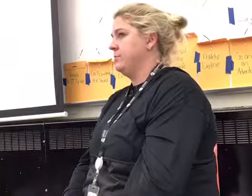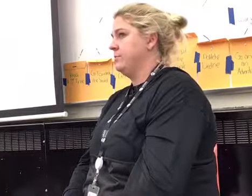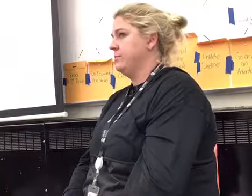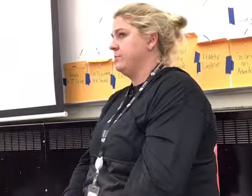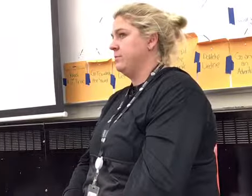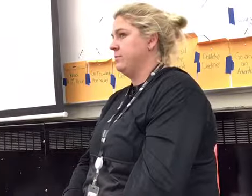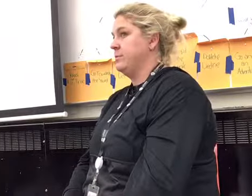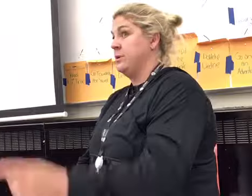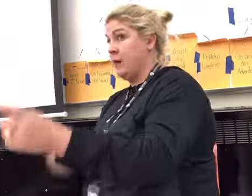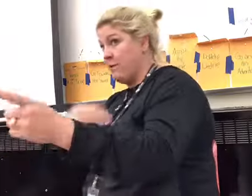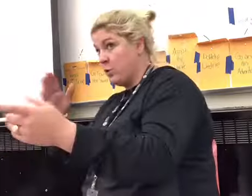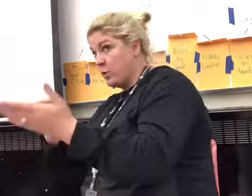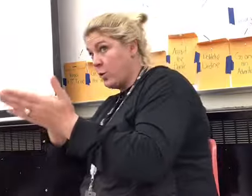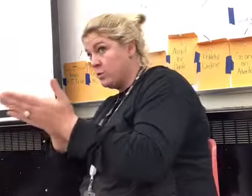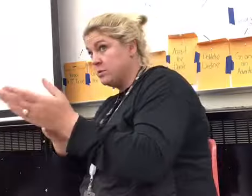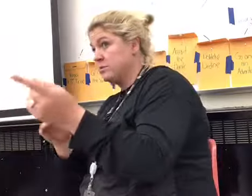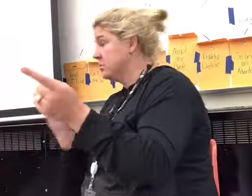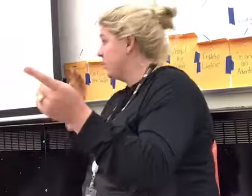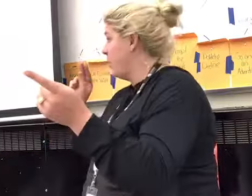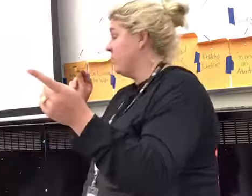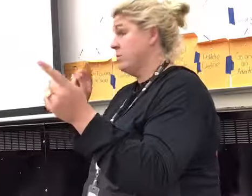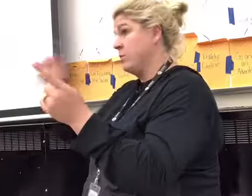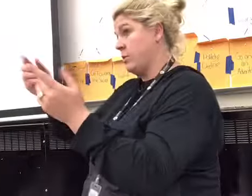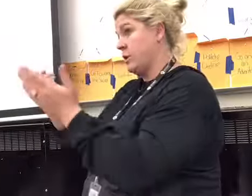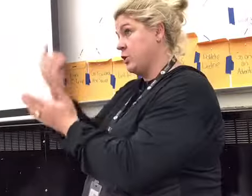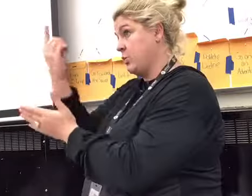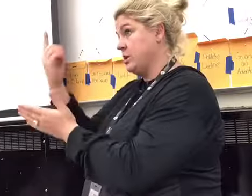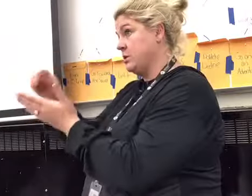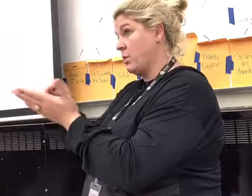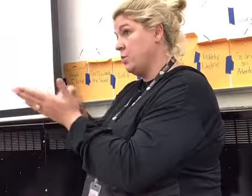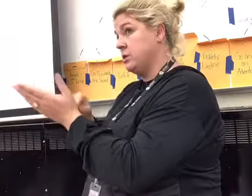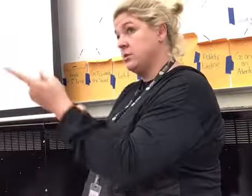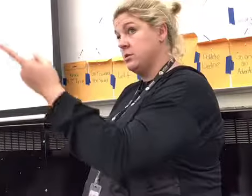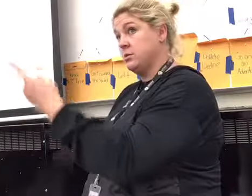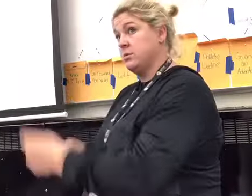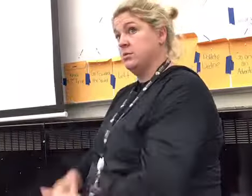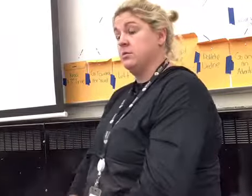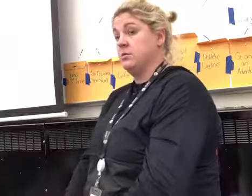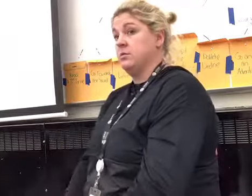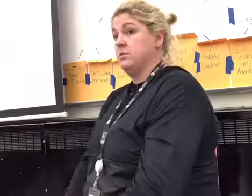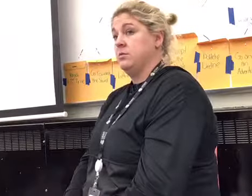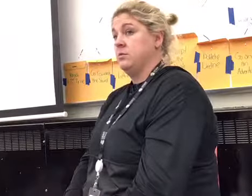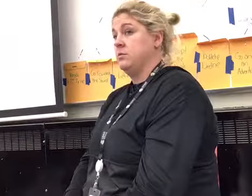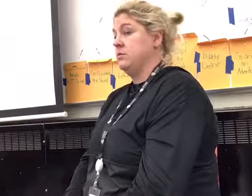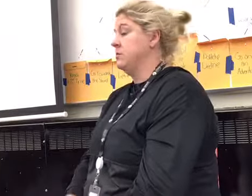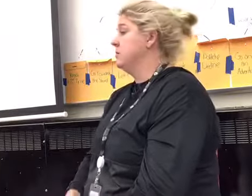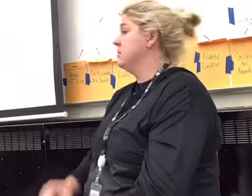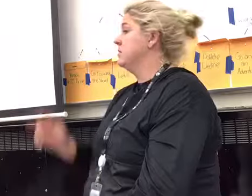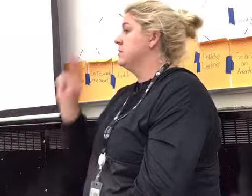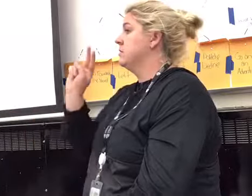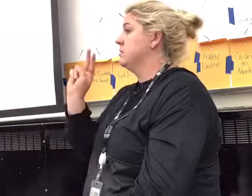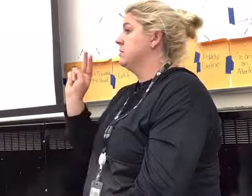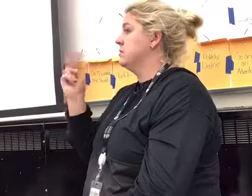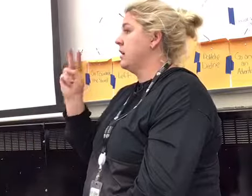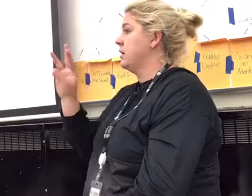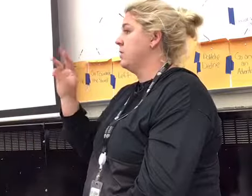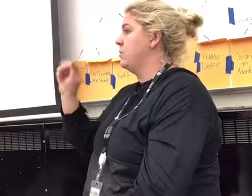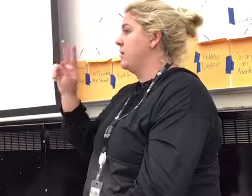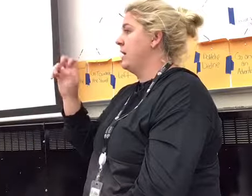you'd like. They're in the box at the very bottom. Okay. So our second wave of immigration, though, is going to be